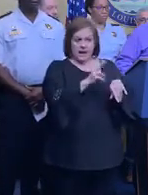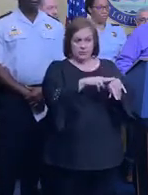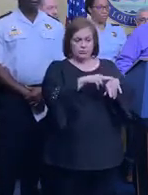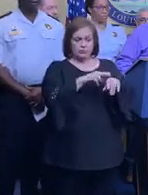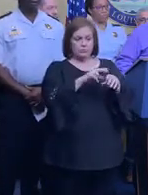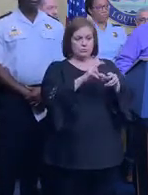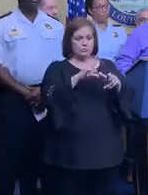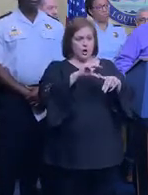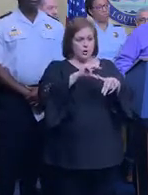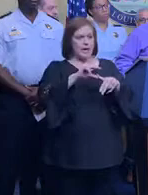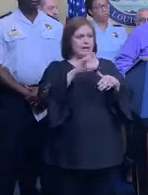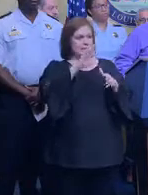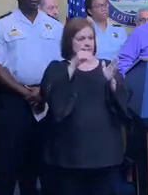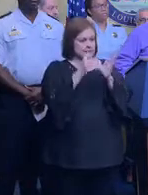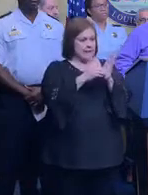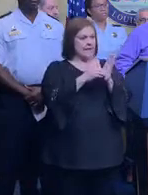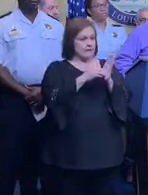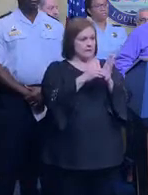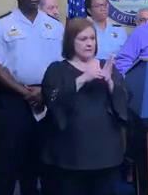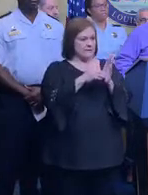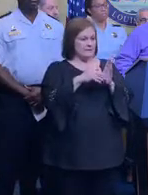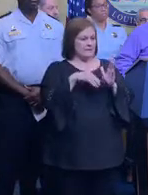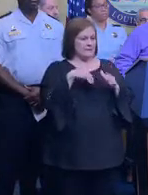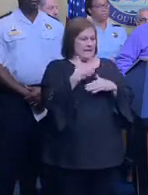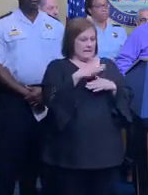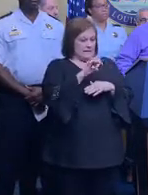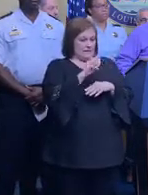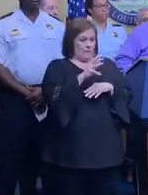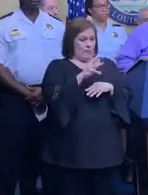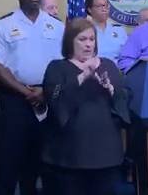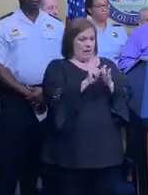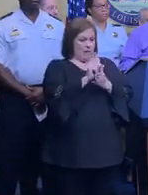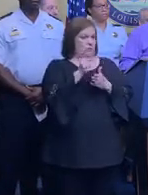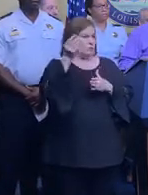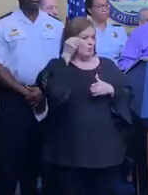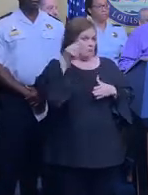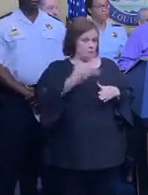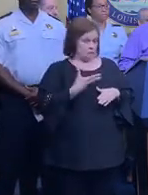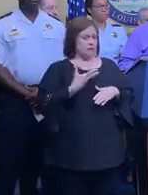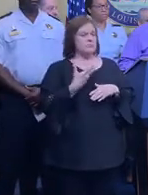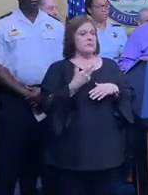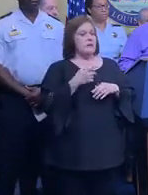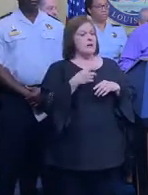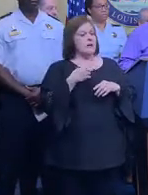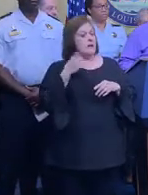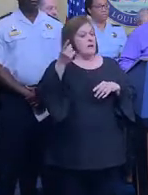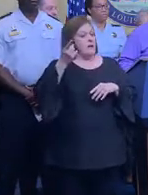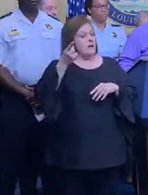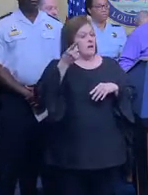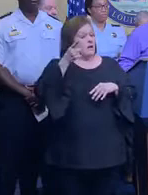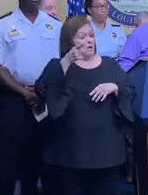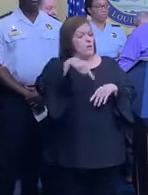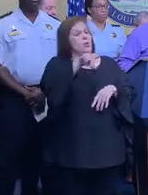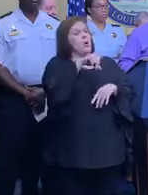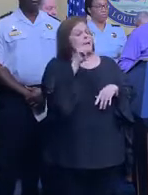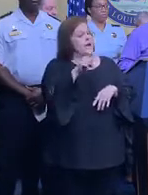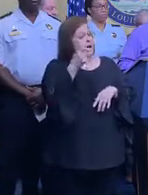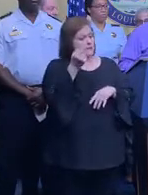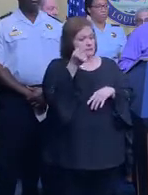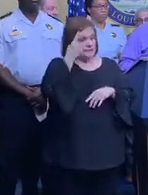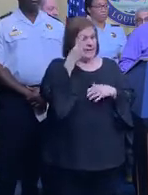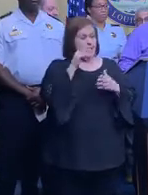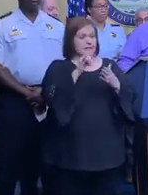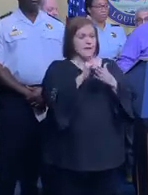that information comes in over the course of the next couple of hours. As this comes in, though, what people need to understand, I think some of